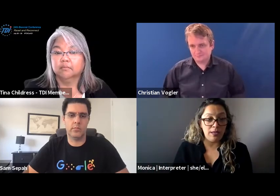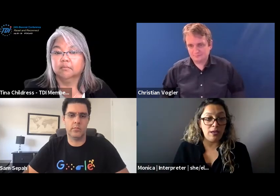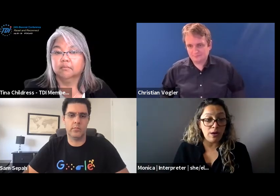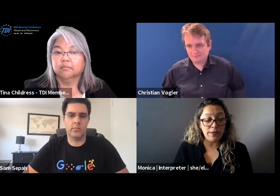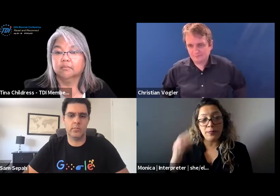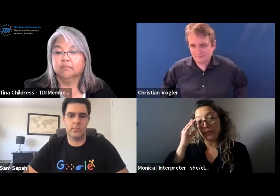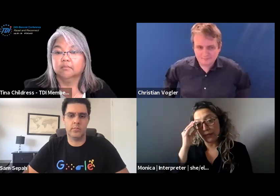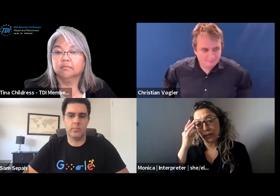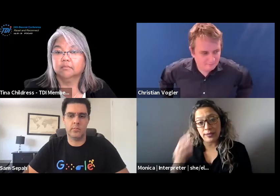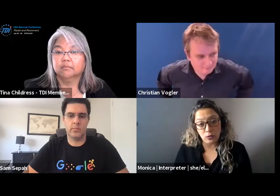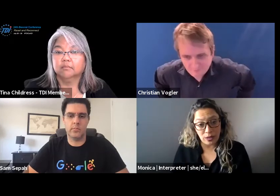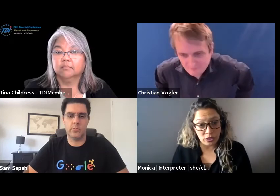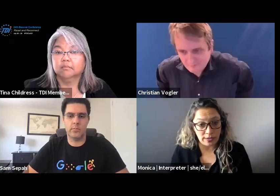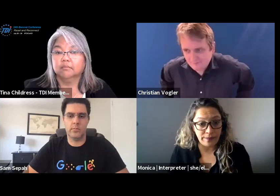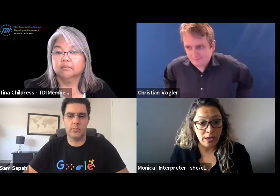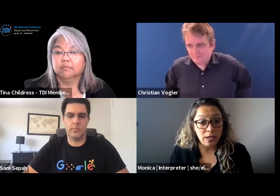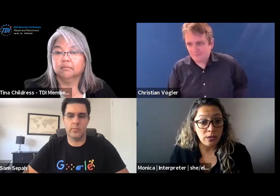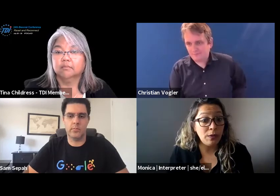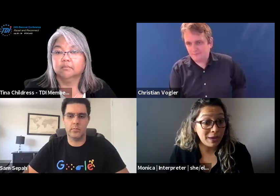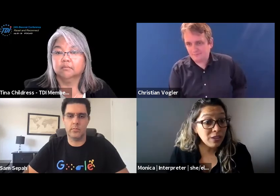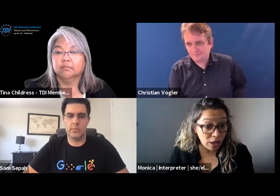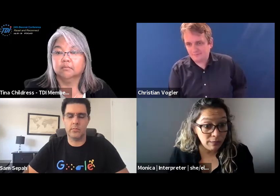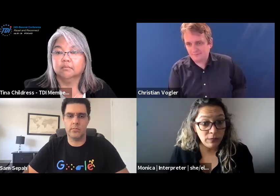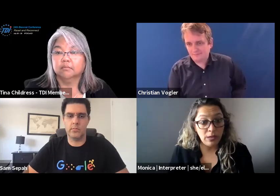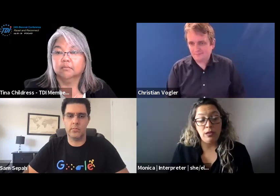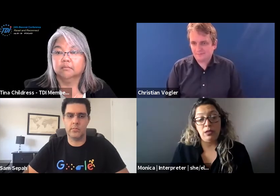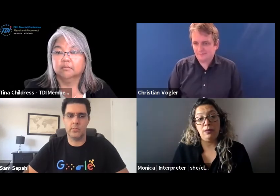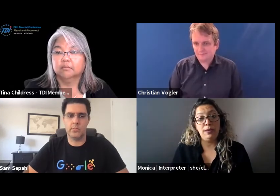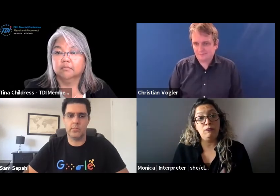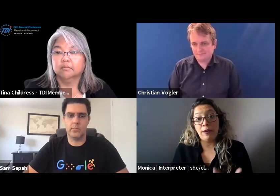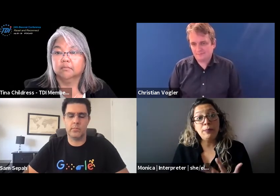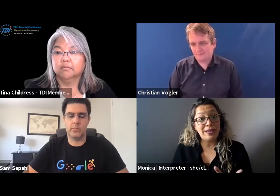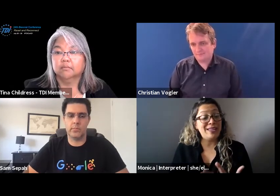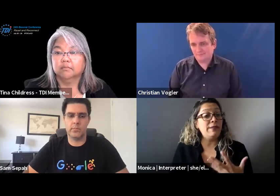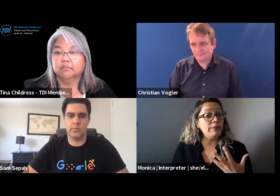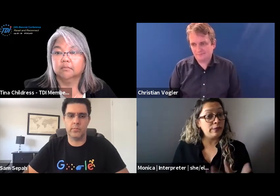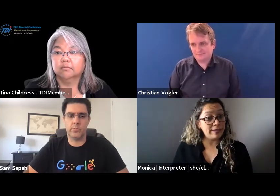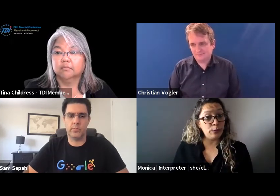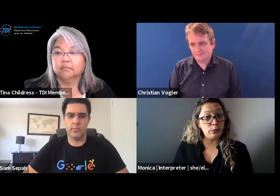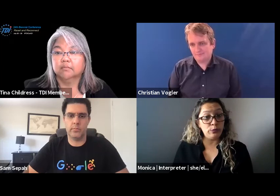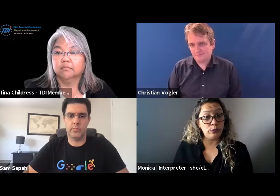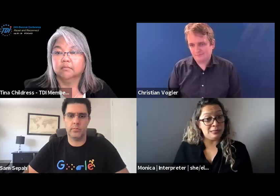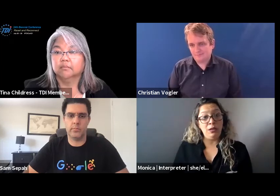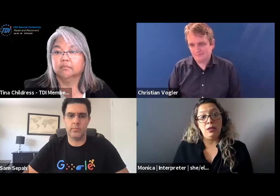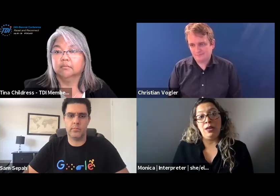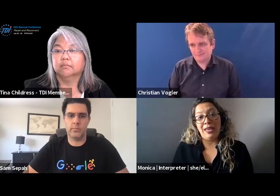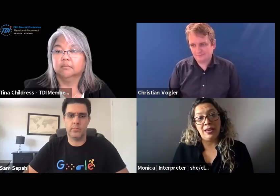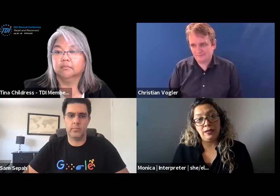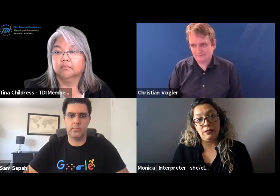some in the office, but it depends on the situation. So at my job, I'm very blessed to have a flexible team,